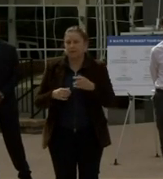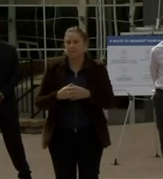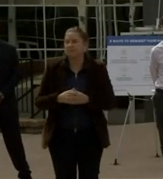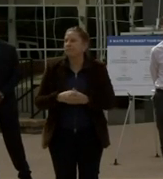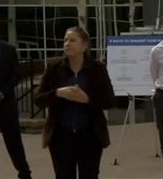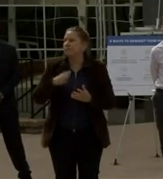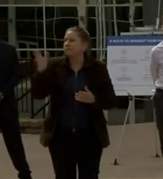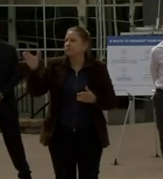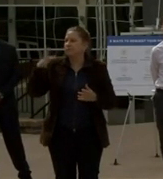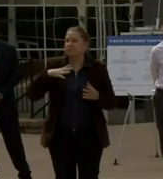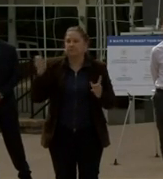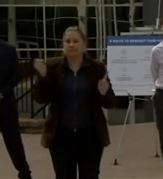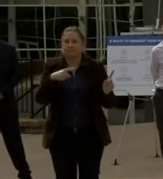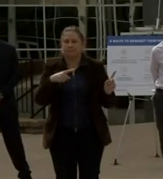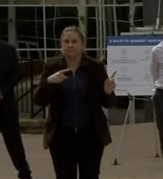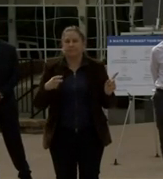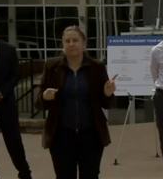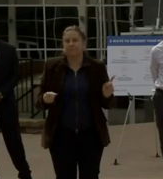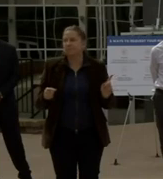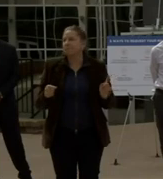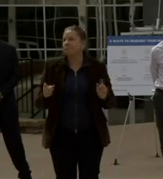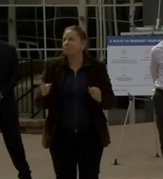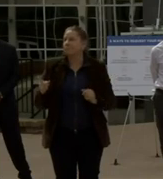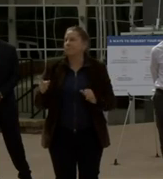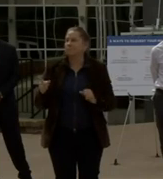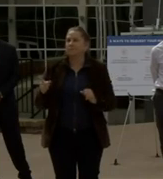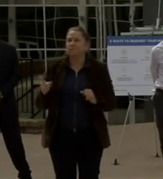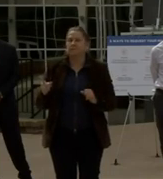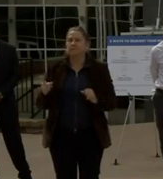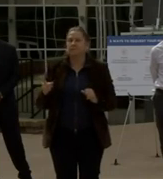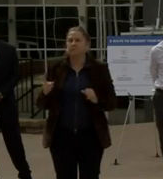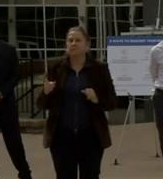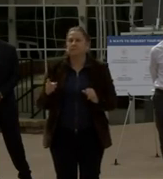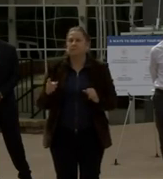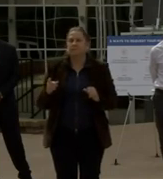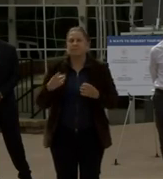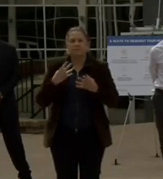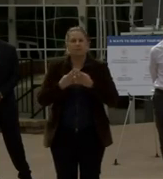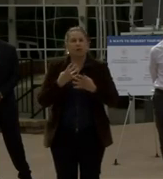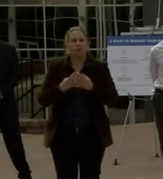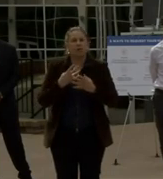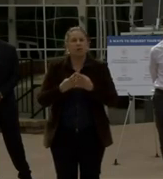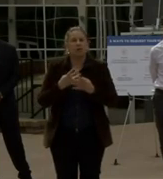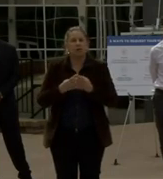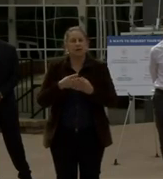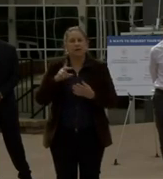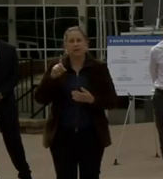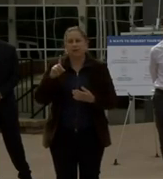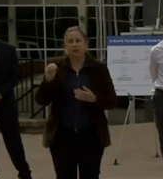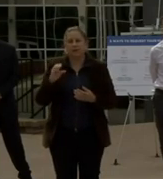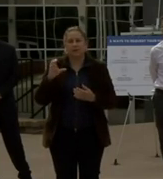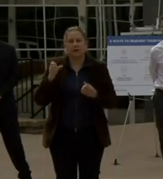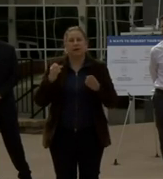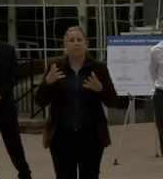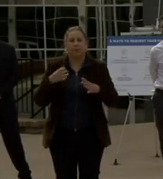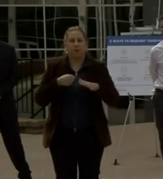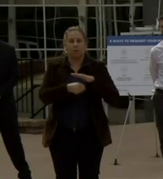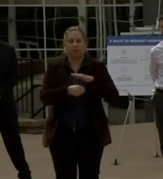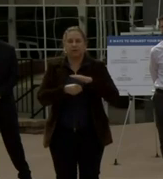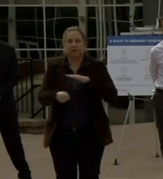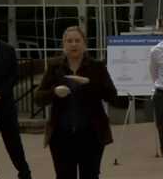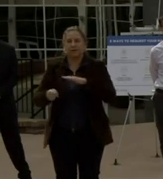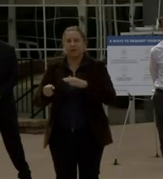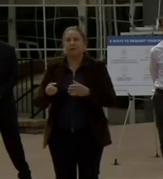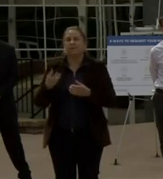Yes. Is there any update as far as the people in DOC's custody? How many are still in quarantine? How many have been tested? How many more tested